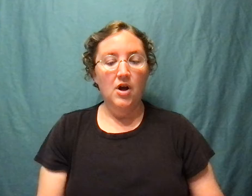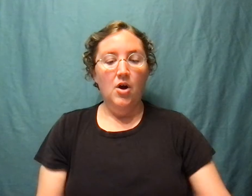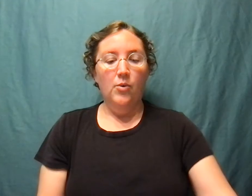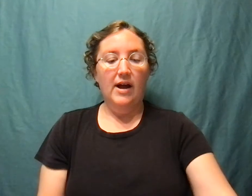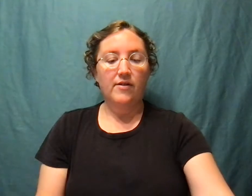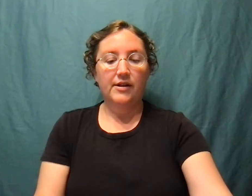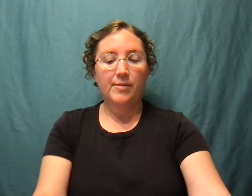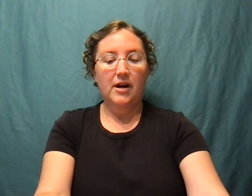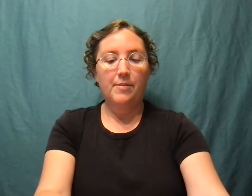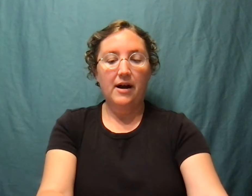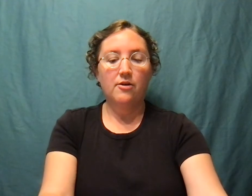we have a little bit about